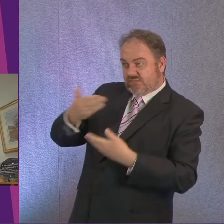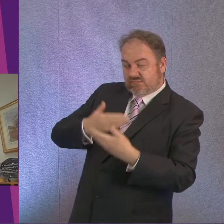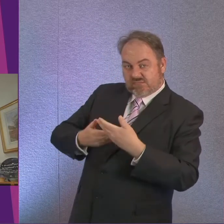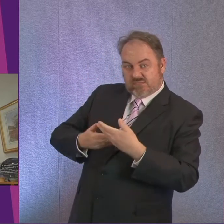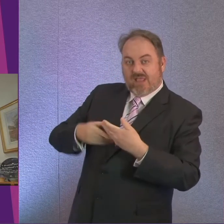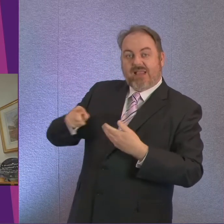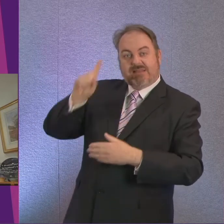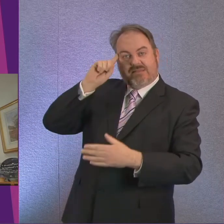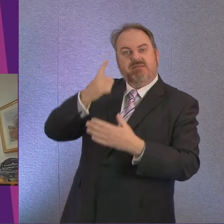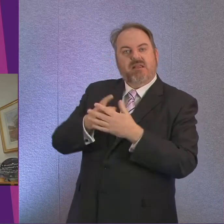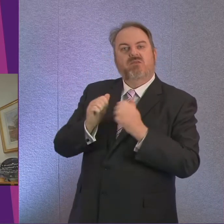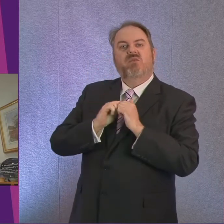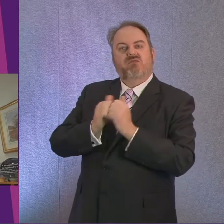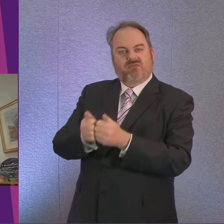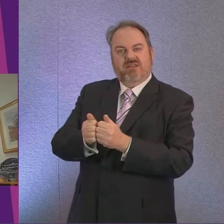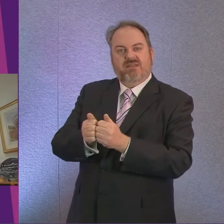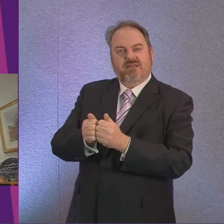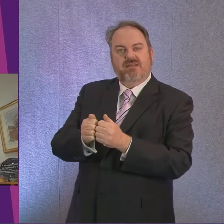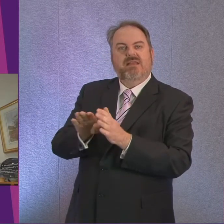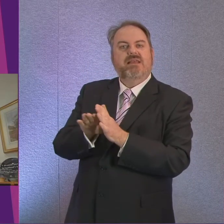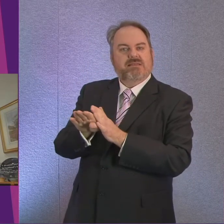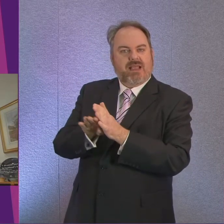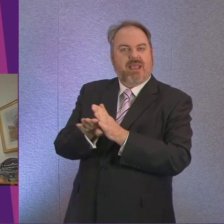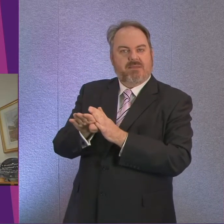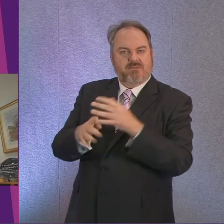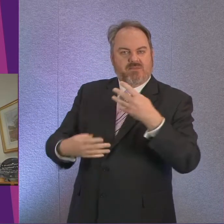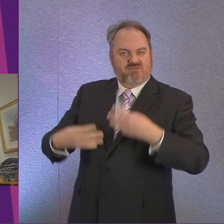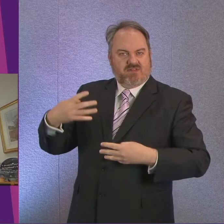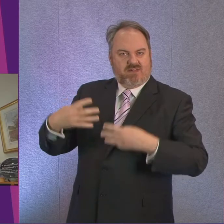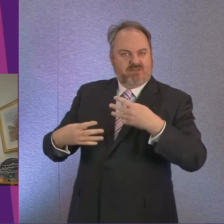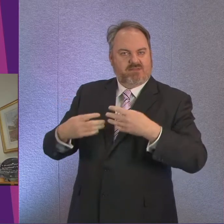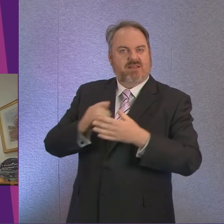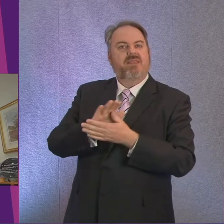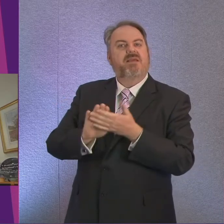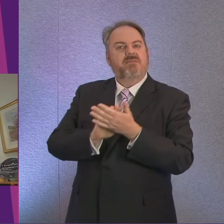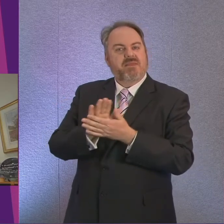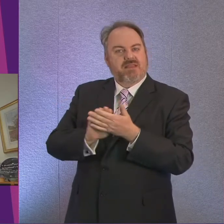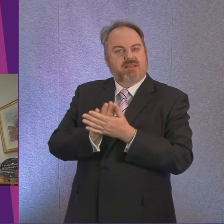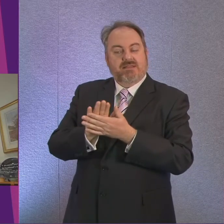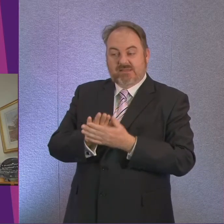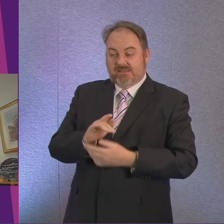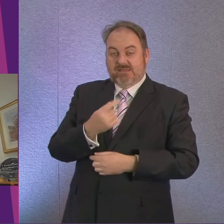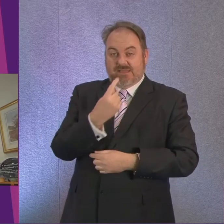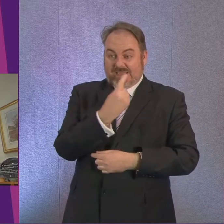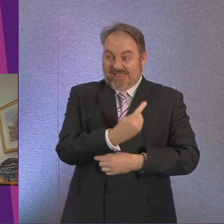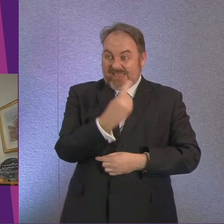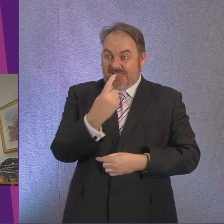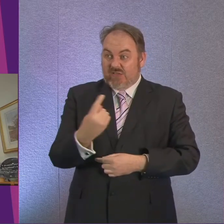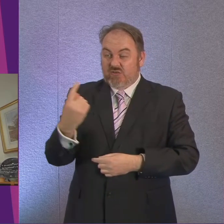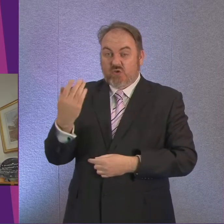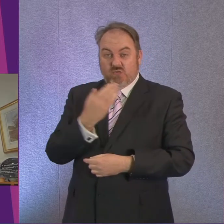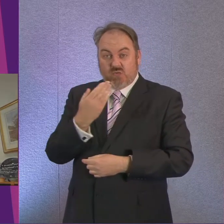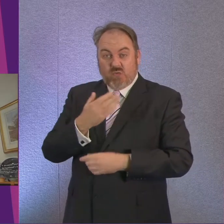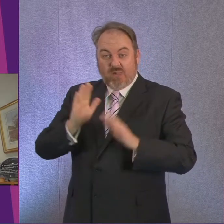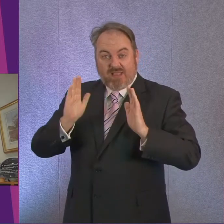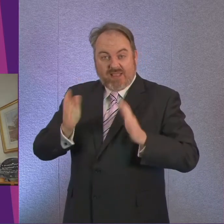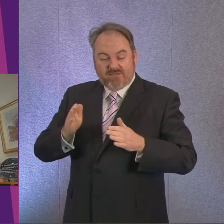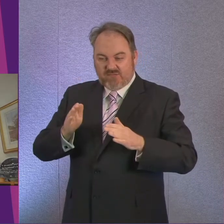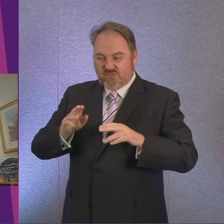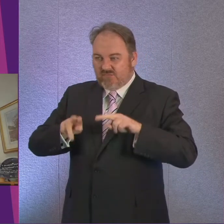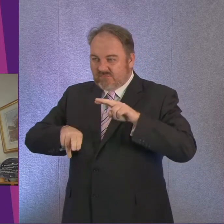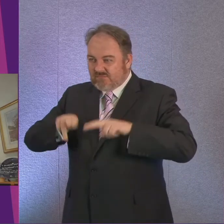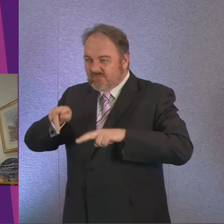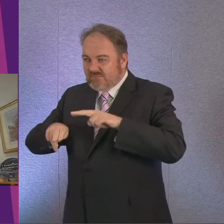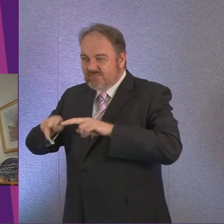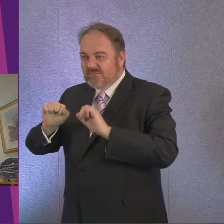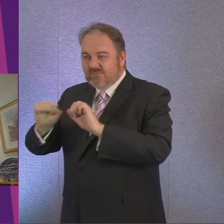And that will involve a process of moderation within individual schools, but there will then be a process of moderation which will